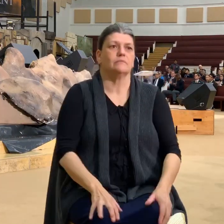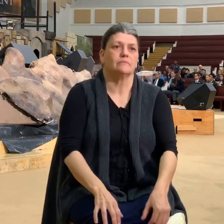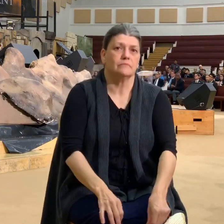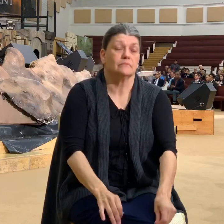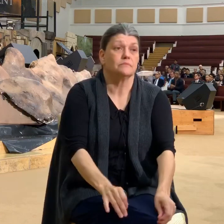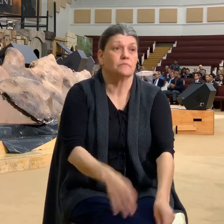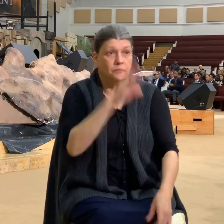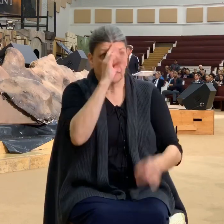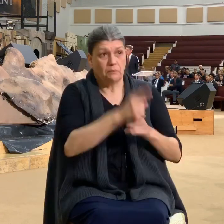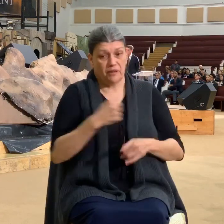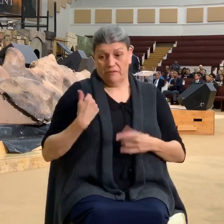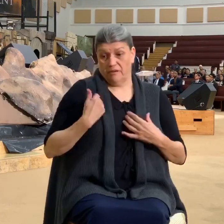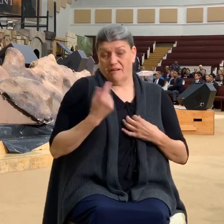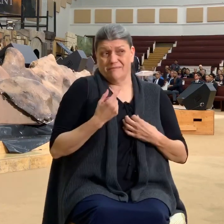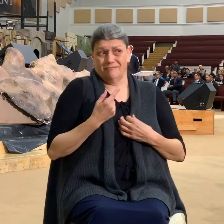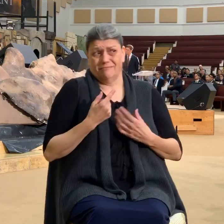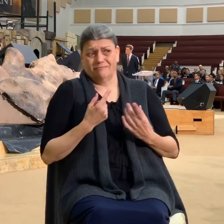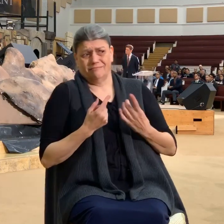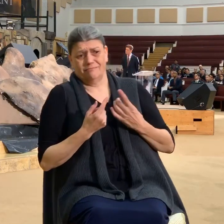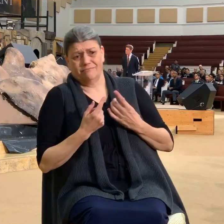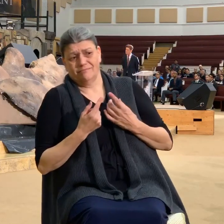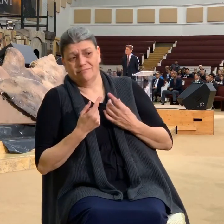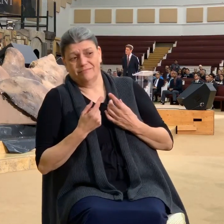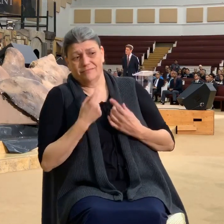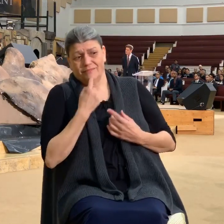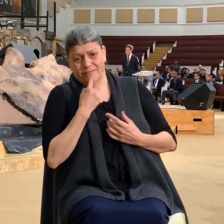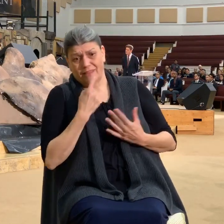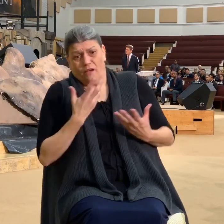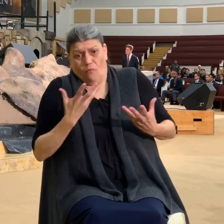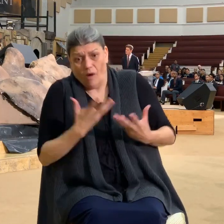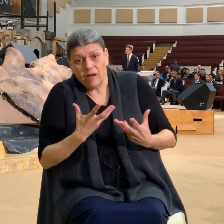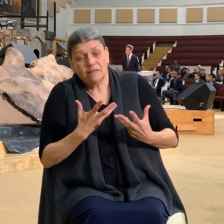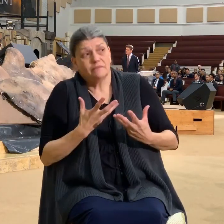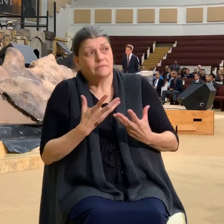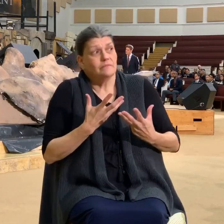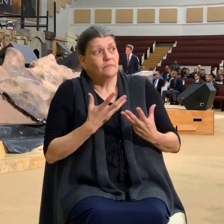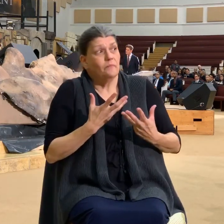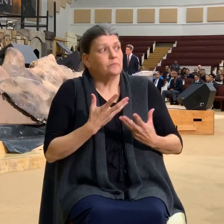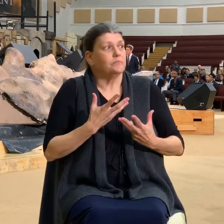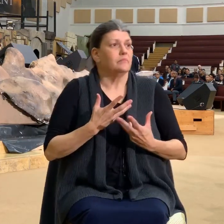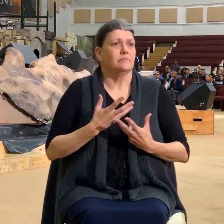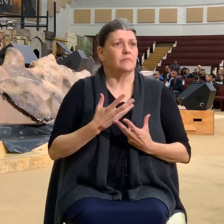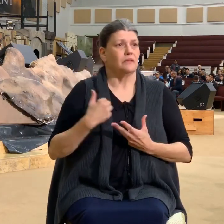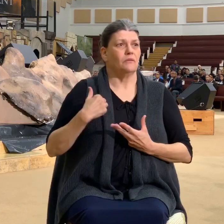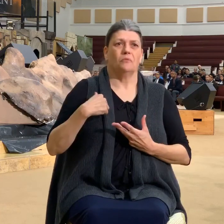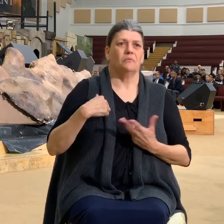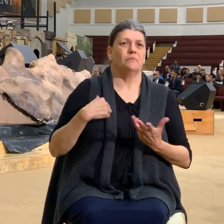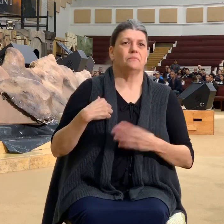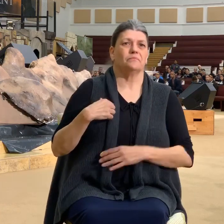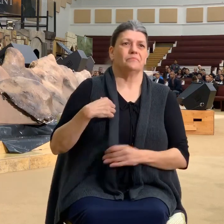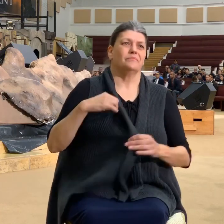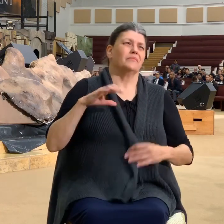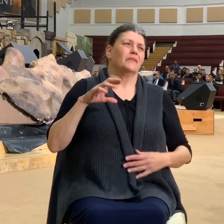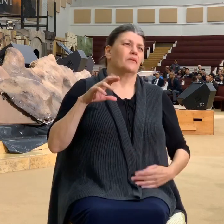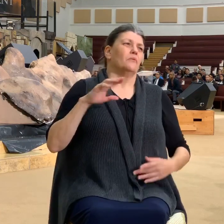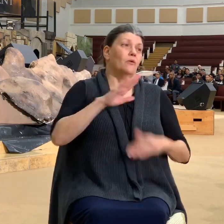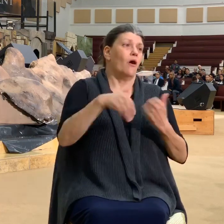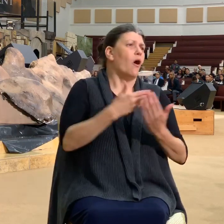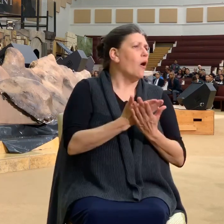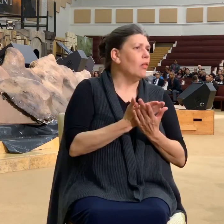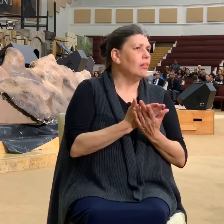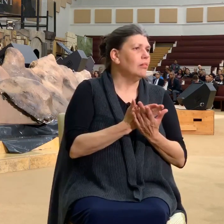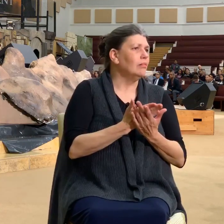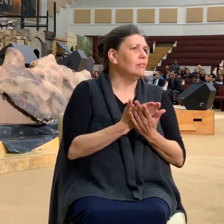So Brother Young, are you saying that we're all the same? No, that's a joke.